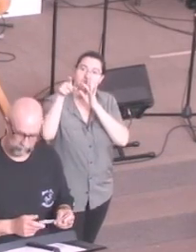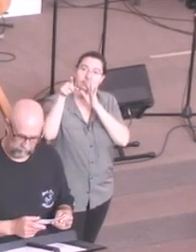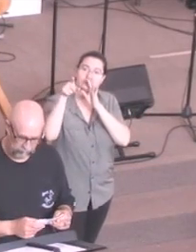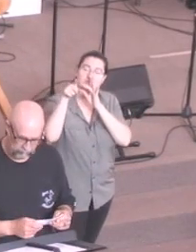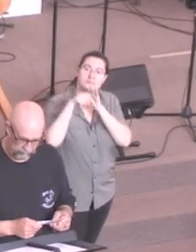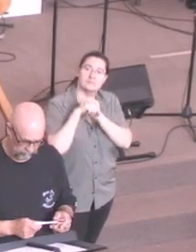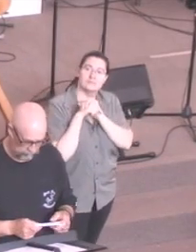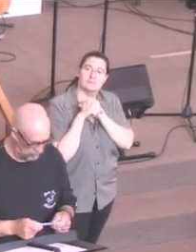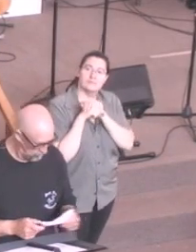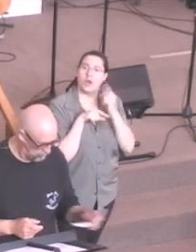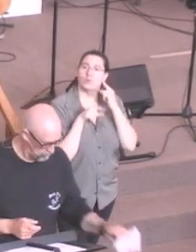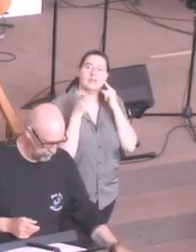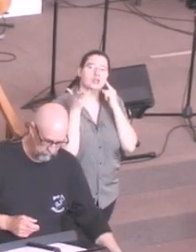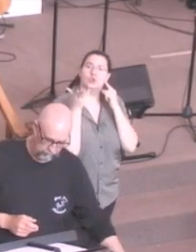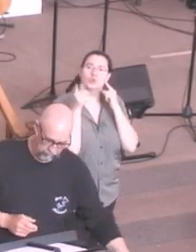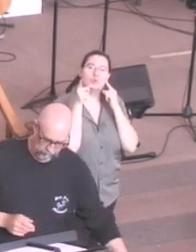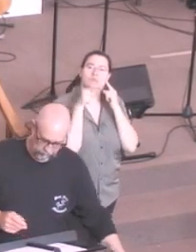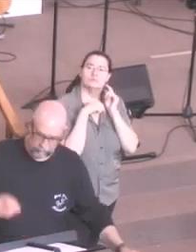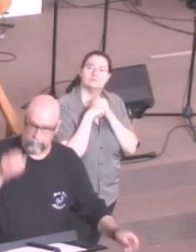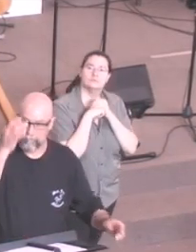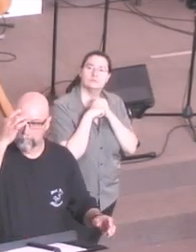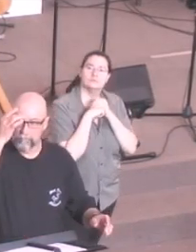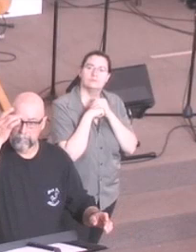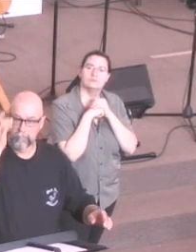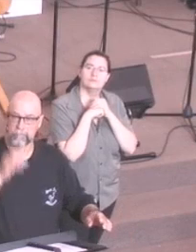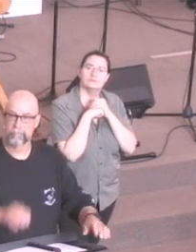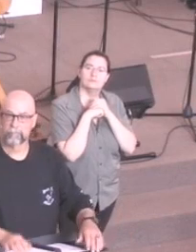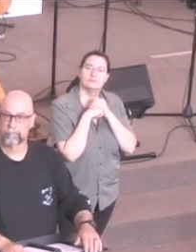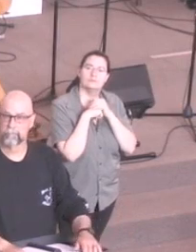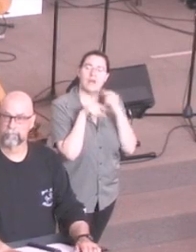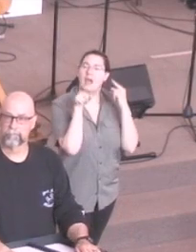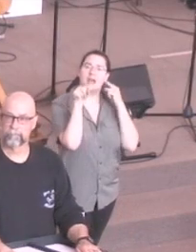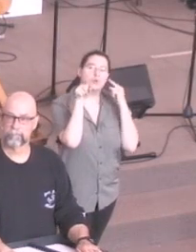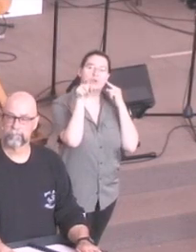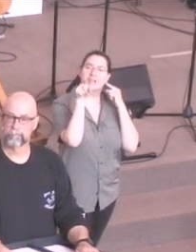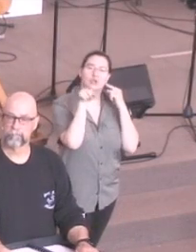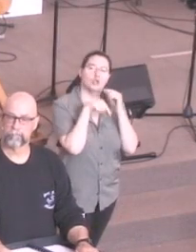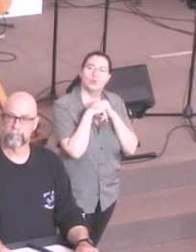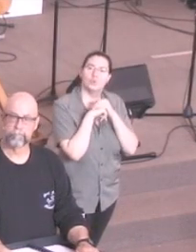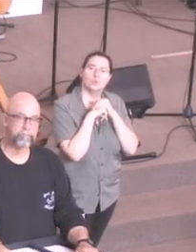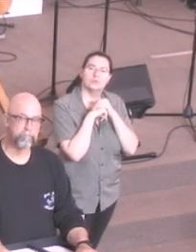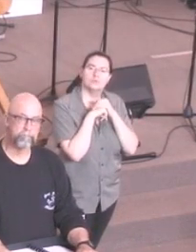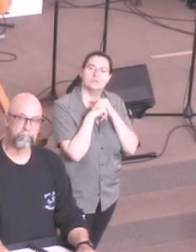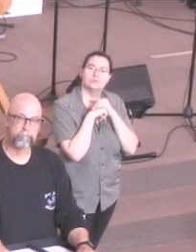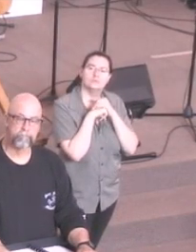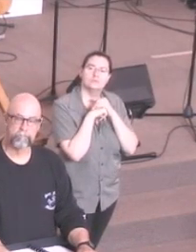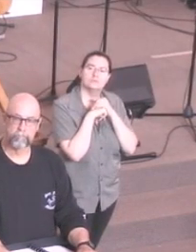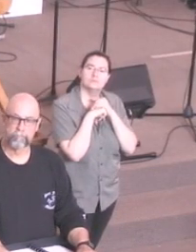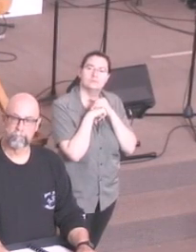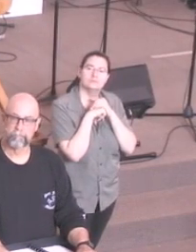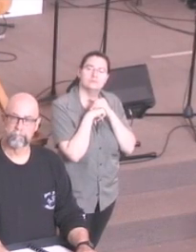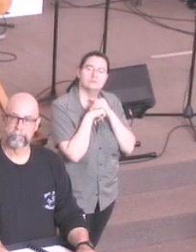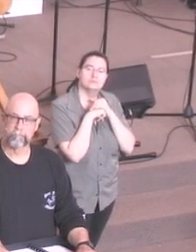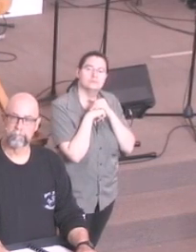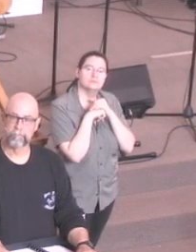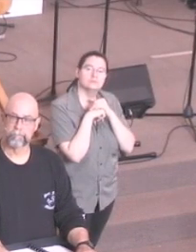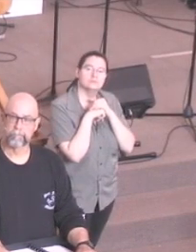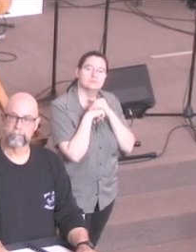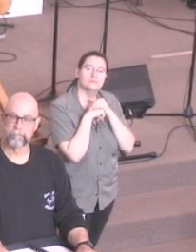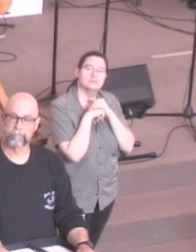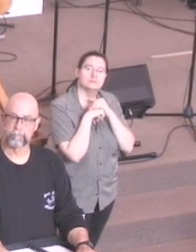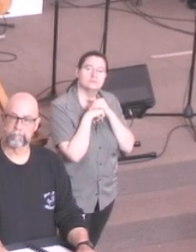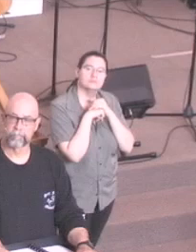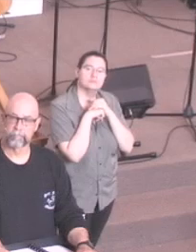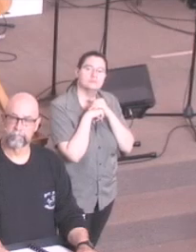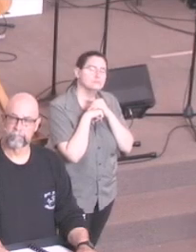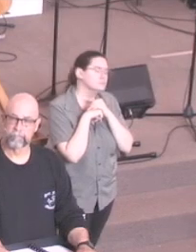through right now, but we definitely have room for more. The theme for this one is Call on the Lord.